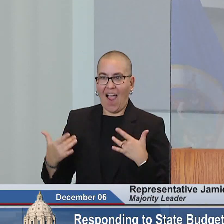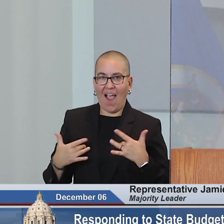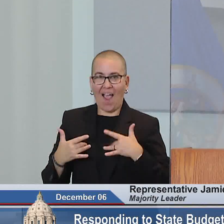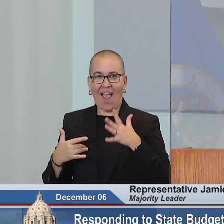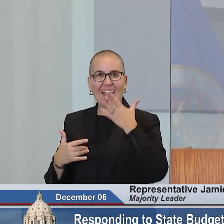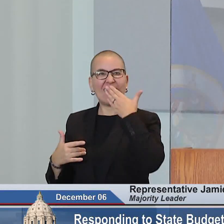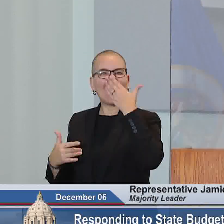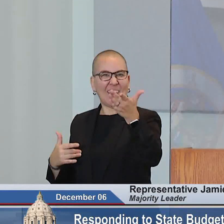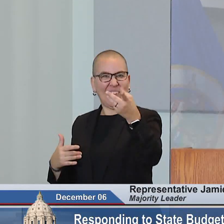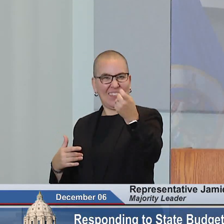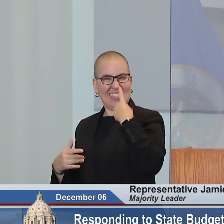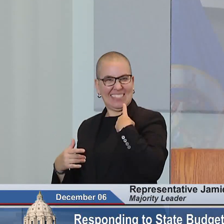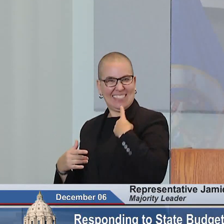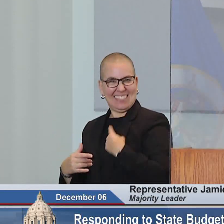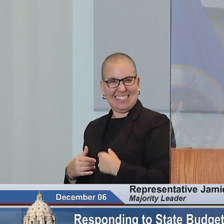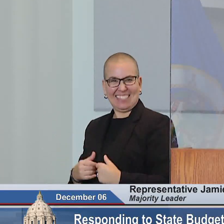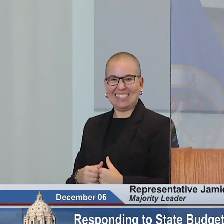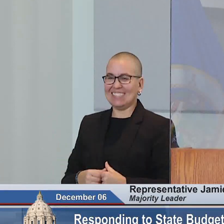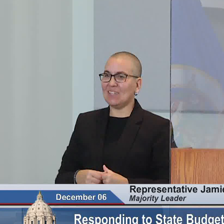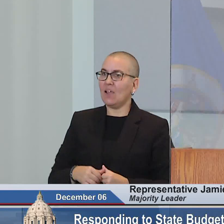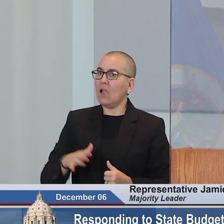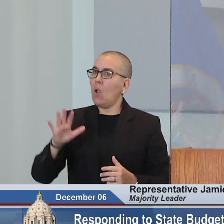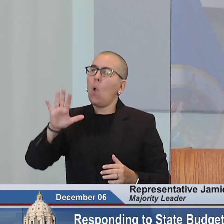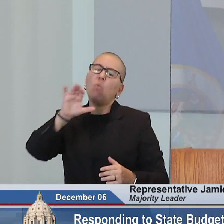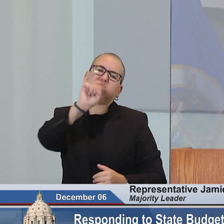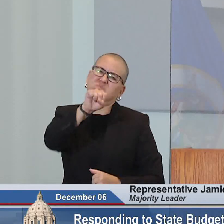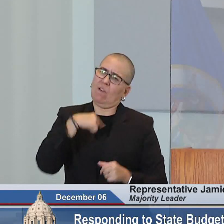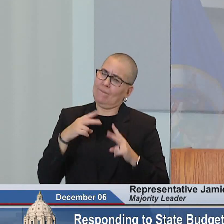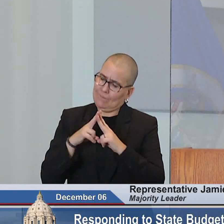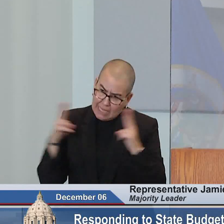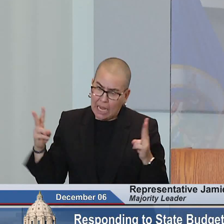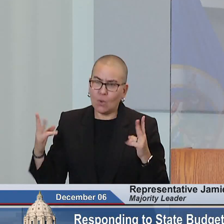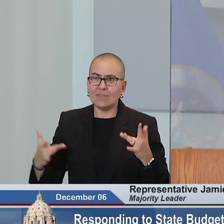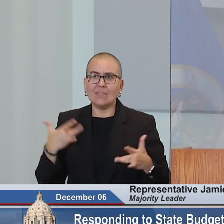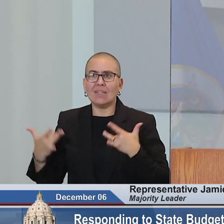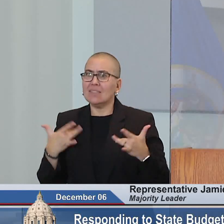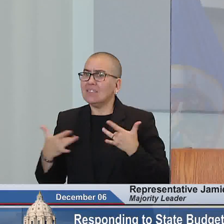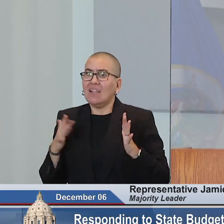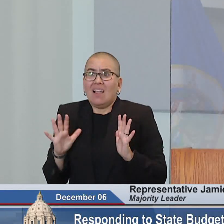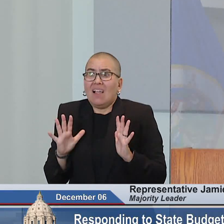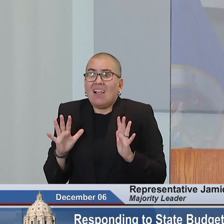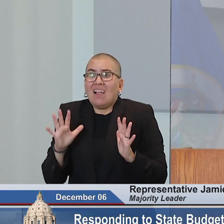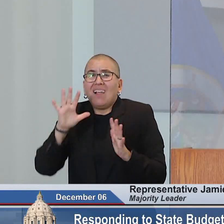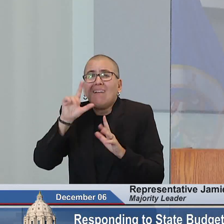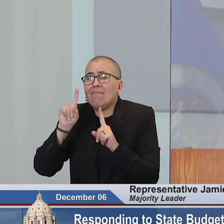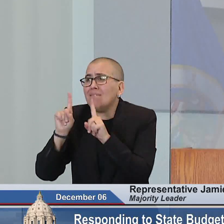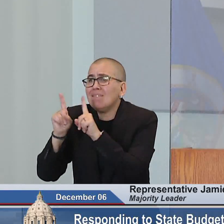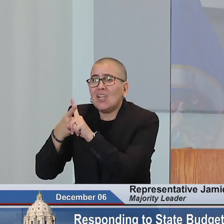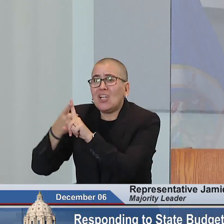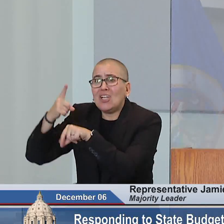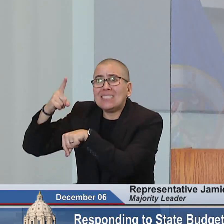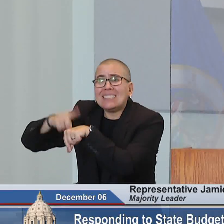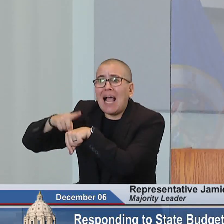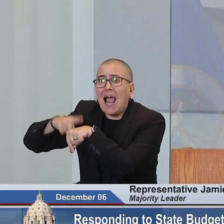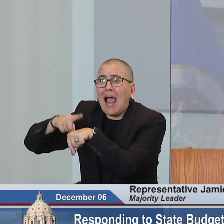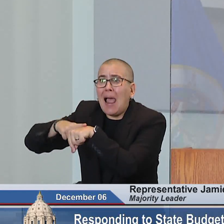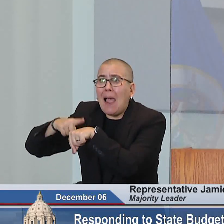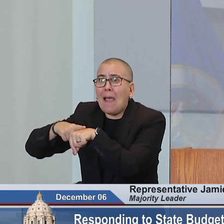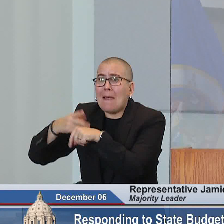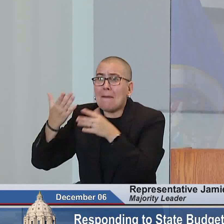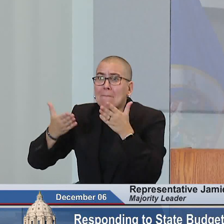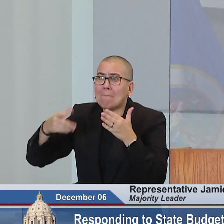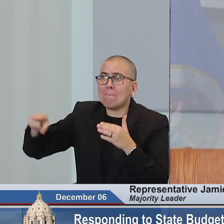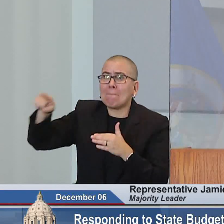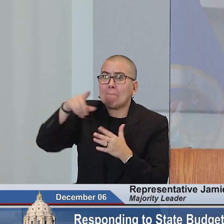So extremely excited. We have, I think, maybe for the first time, I don't know, historians can look this up, both a speaker and majority